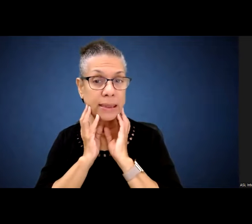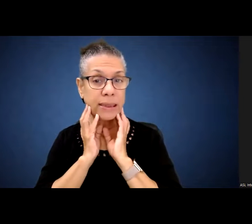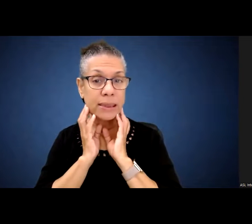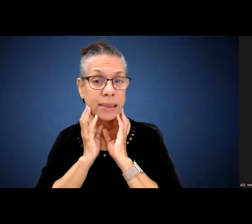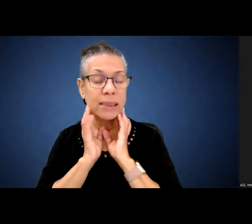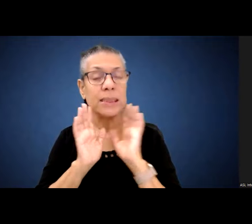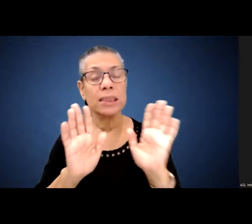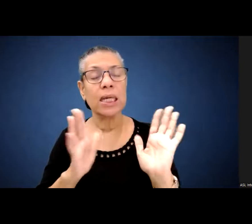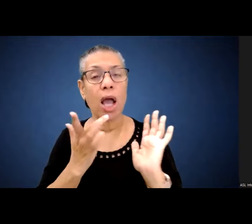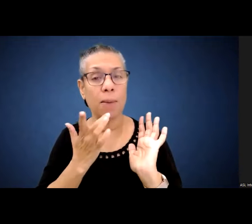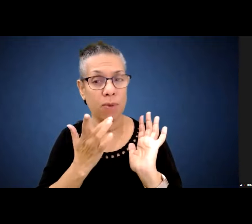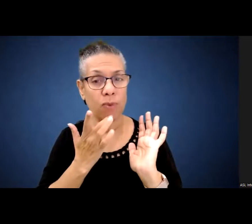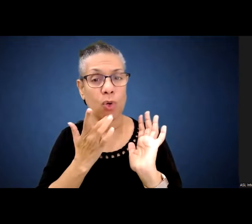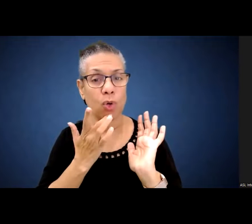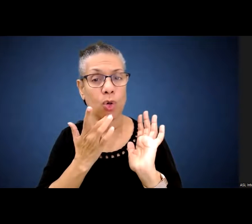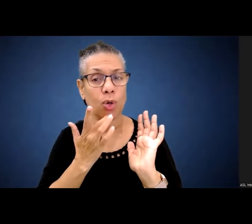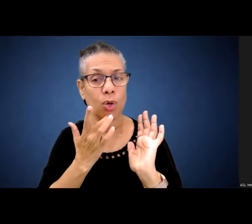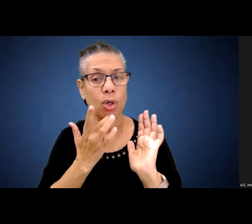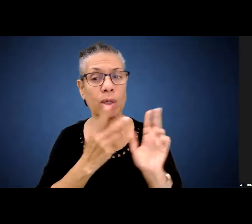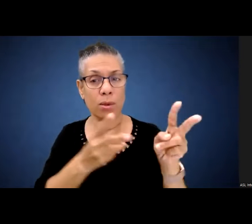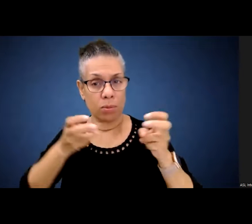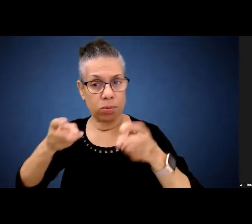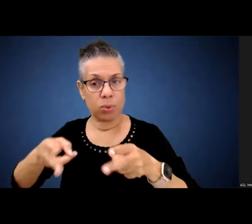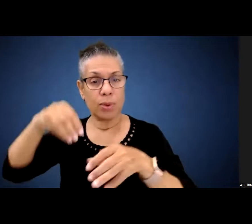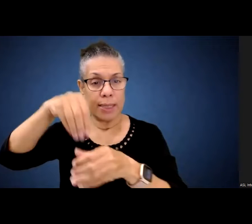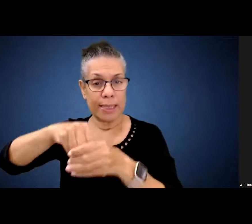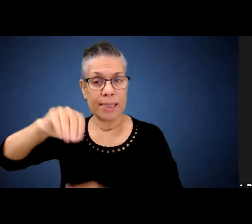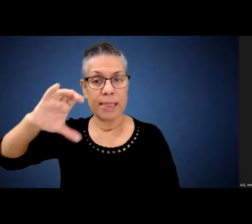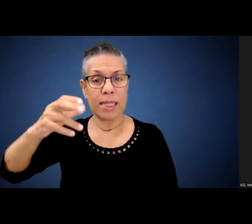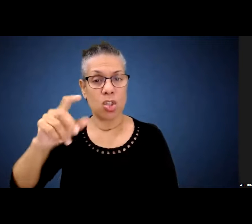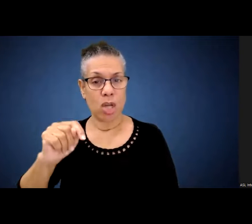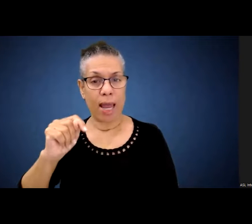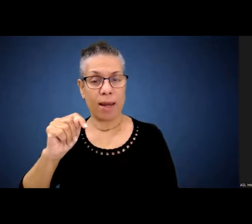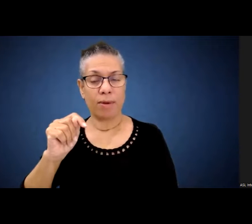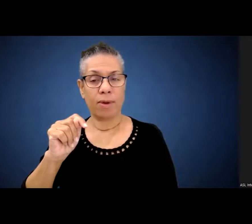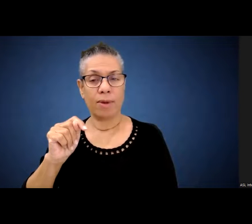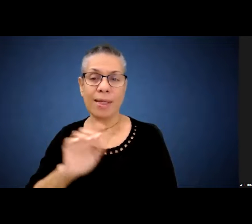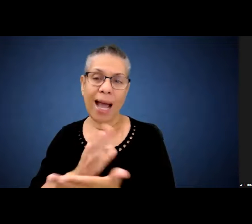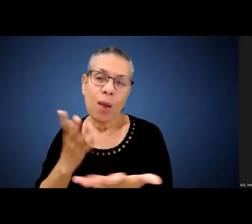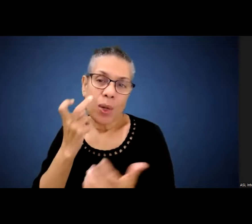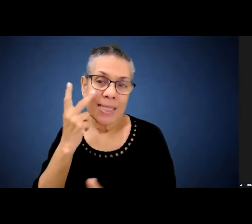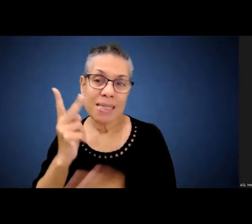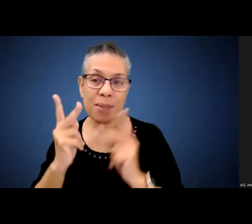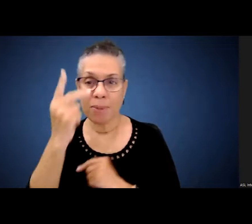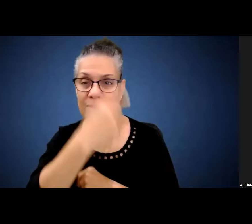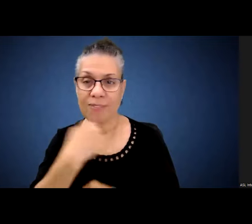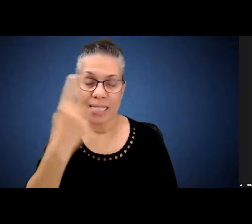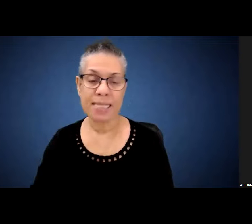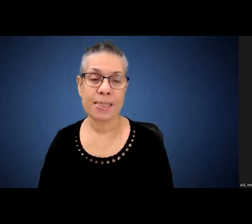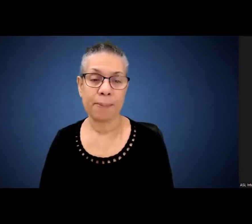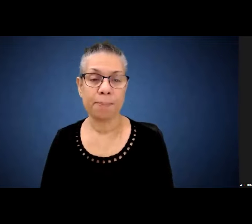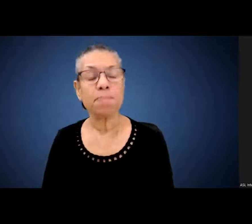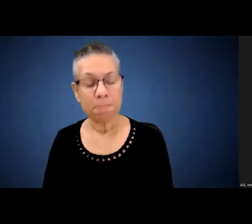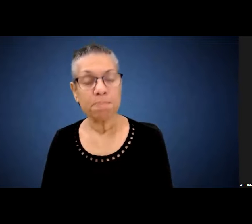I would prefer it being posted in the chat just because Okay. it's nice to look at people, but I don't know how Okay, others. I'll go ahead and do